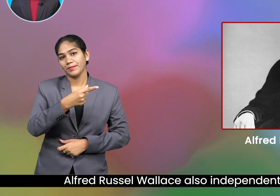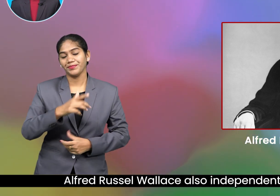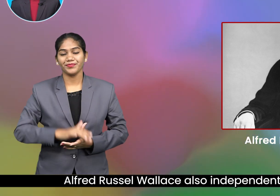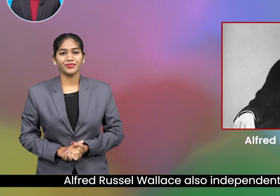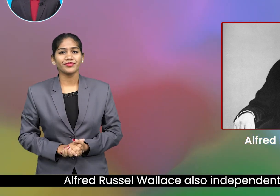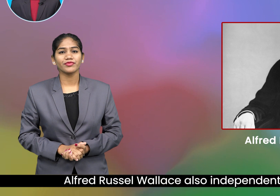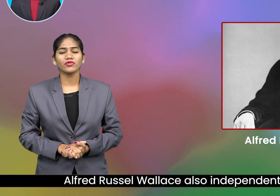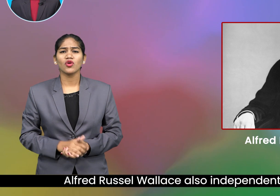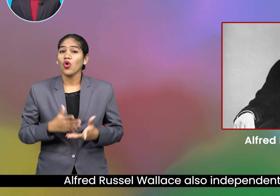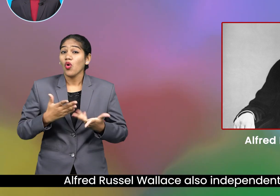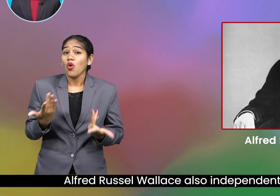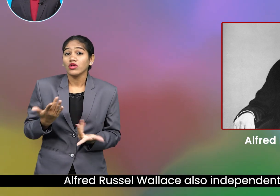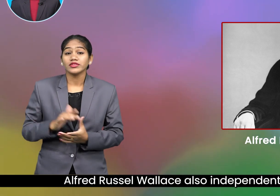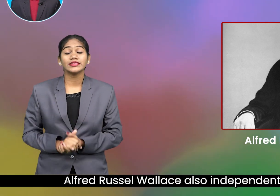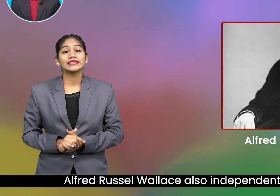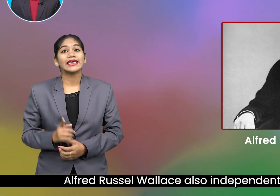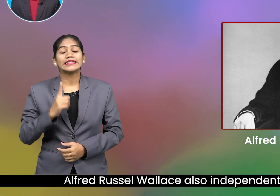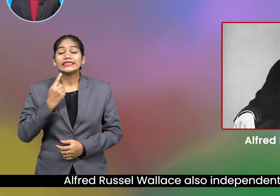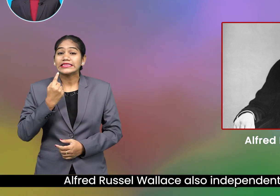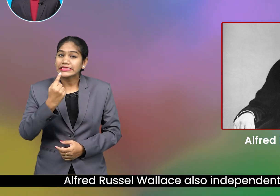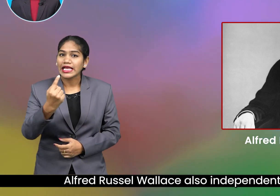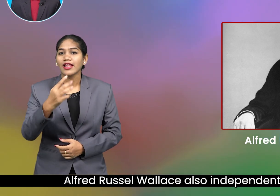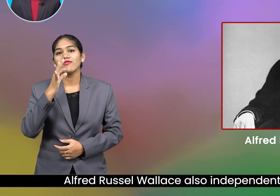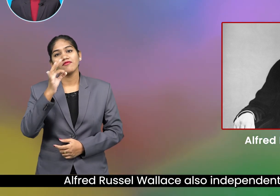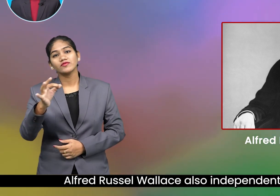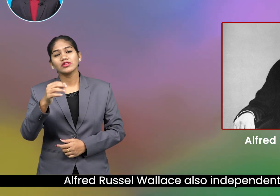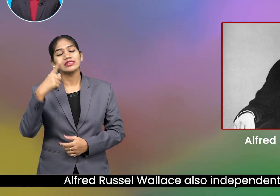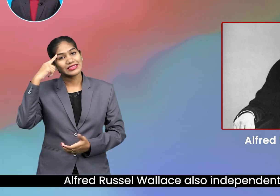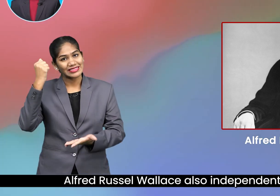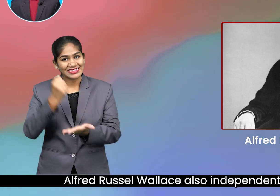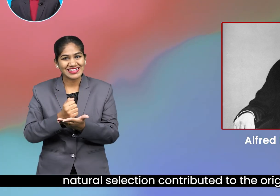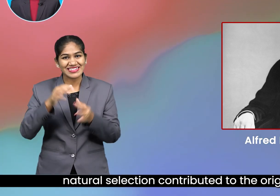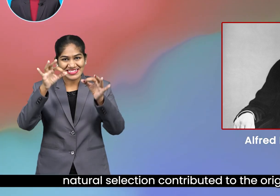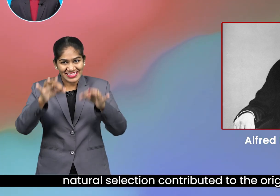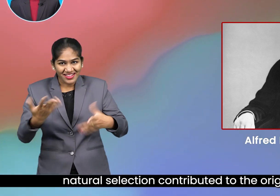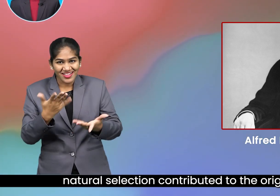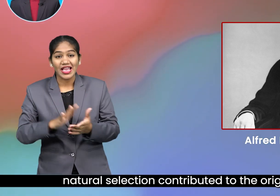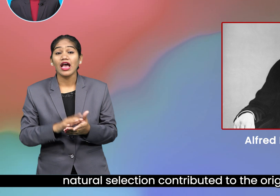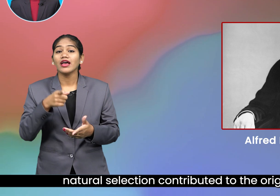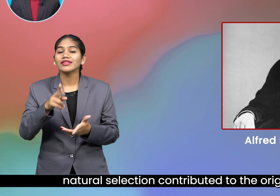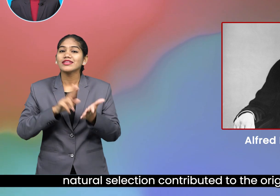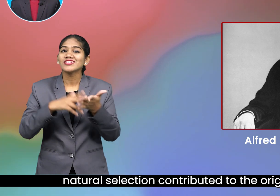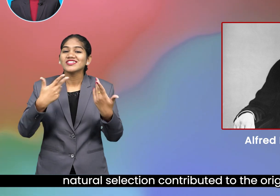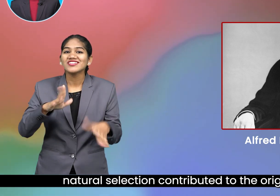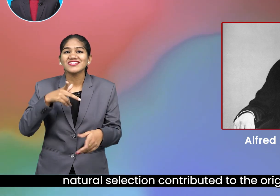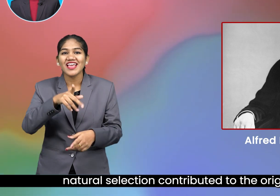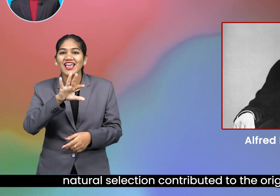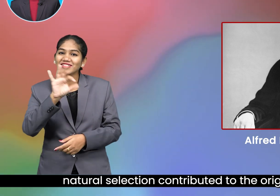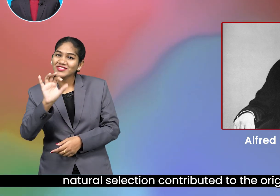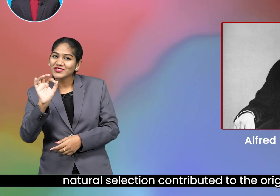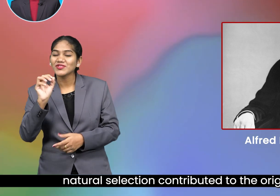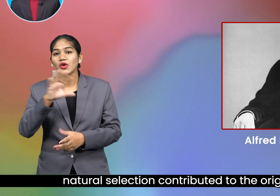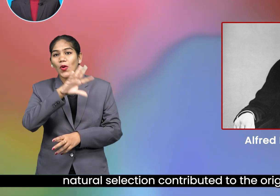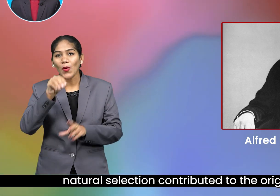also independently concluded that natural selection contributed to